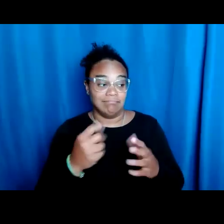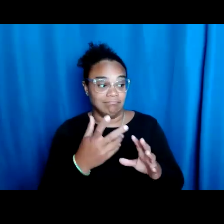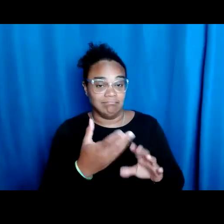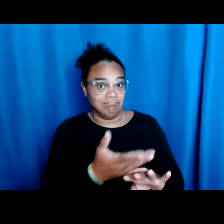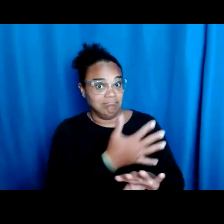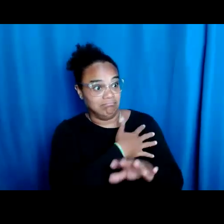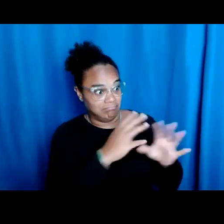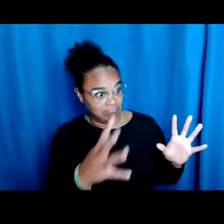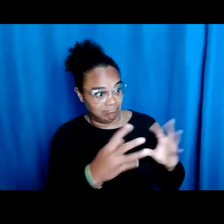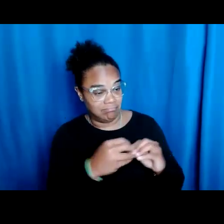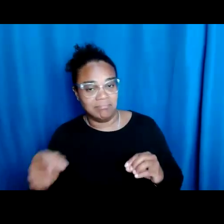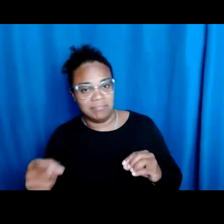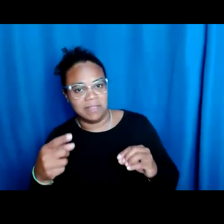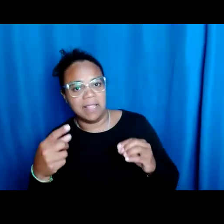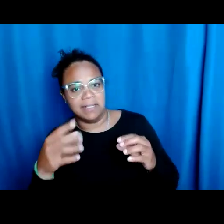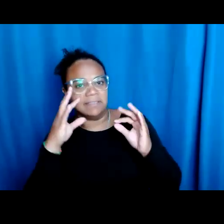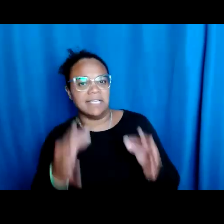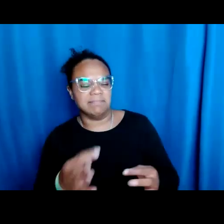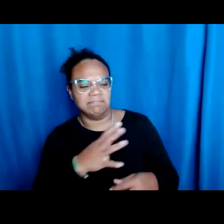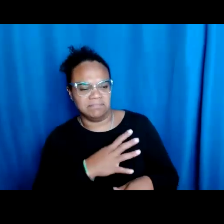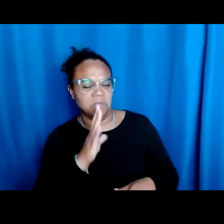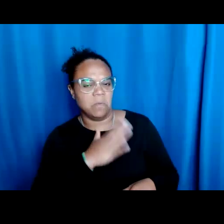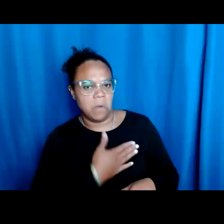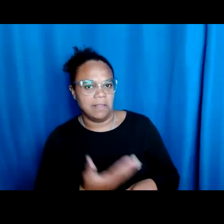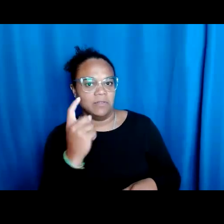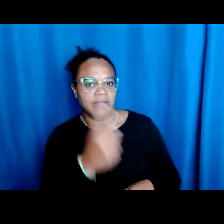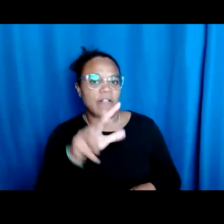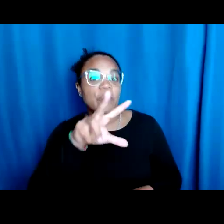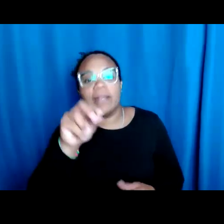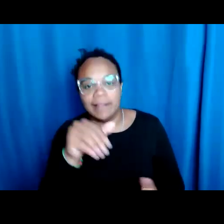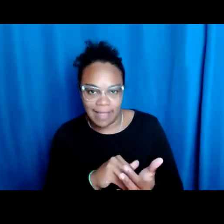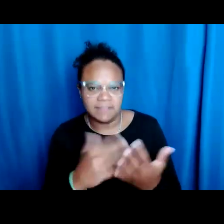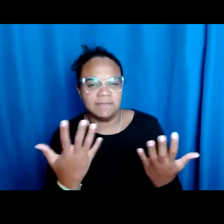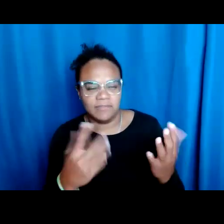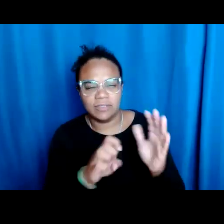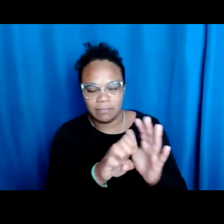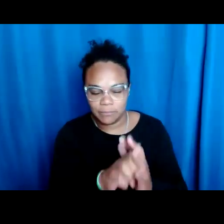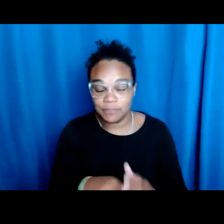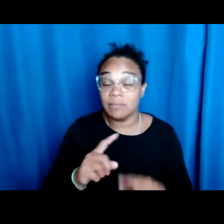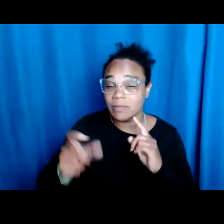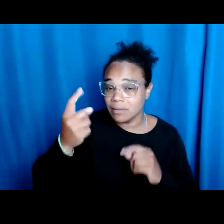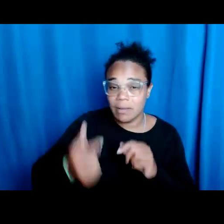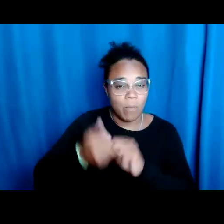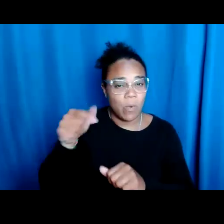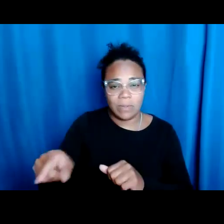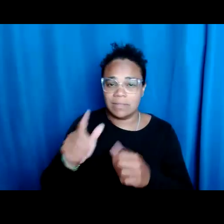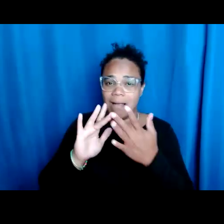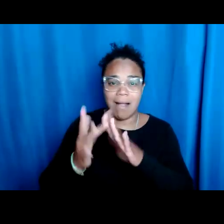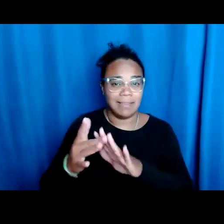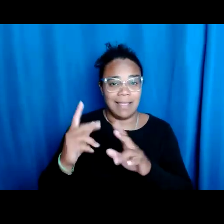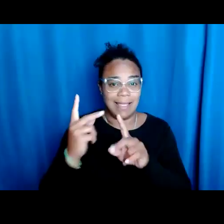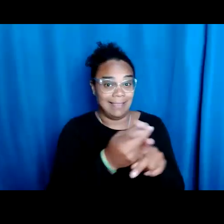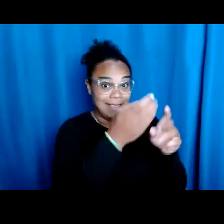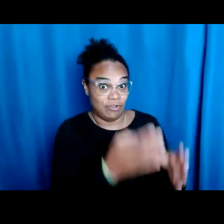you, 30,000. But these online lenders, most of them, their